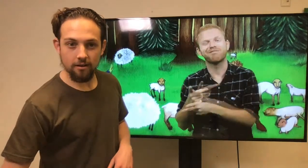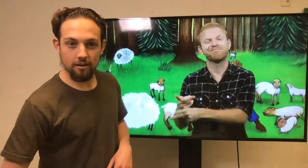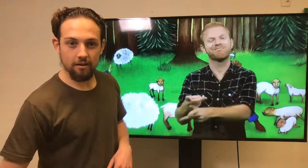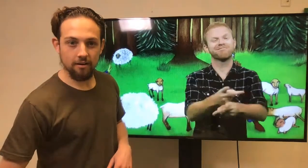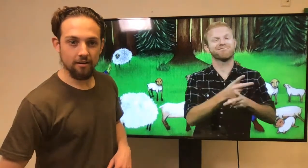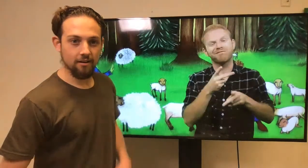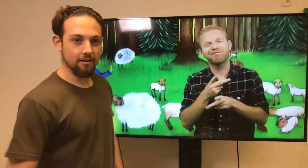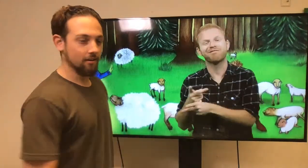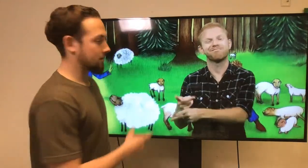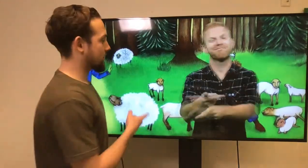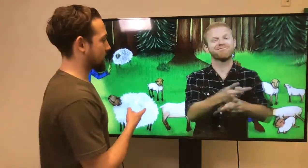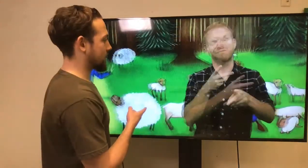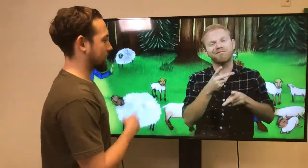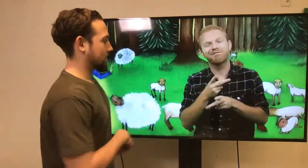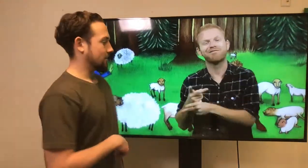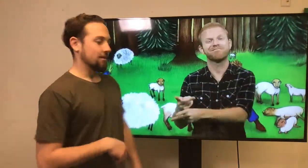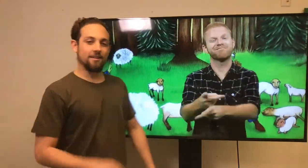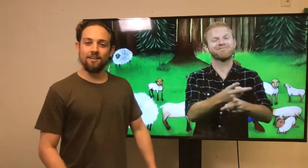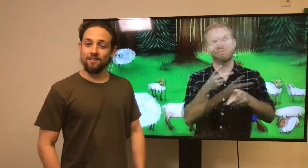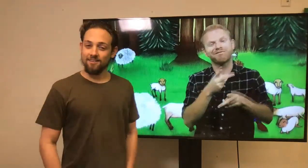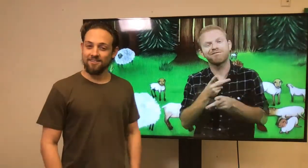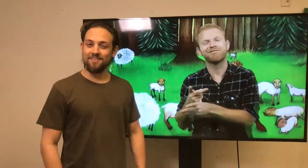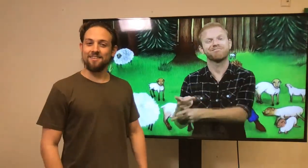We've already covered watching, sitting.